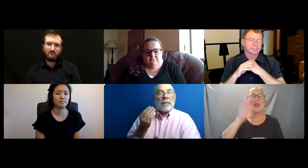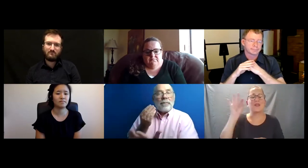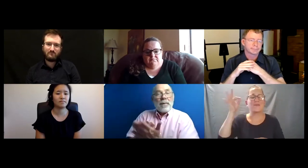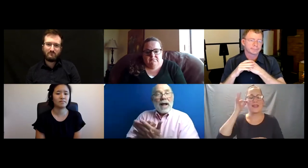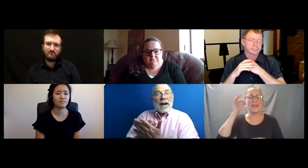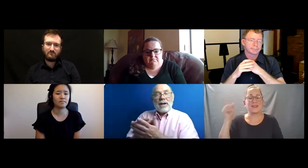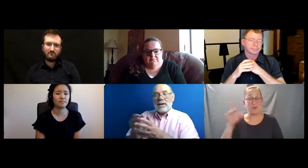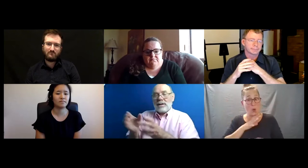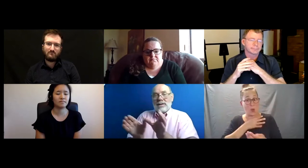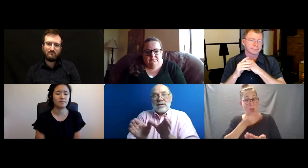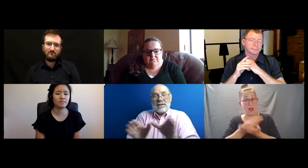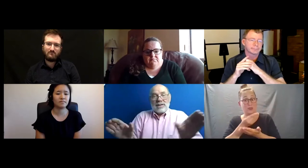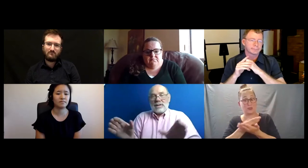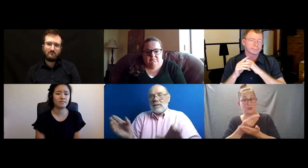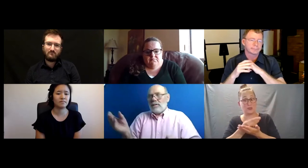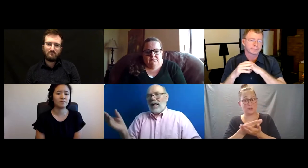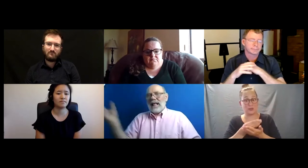these employers. Absolutely.